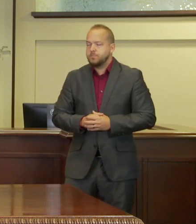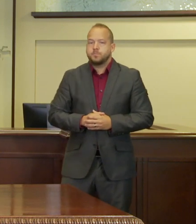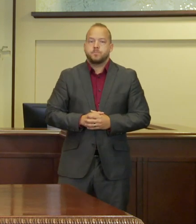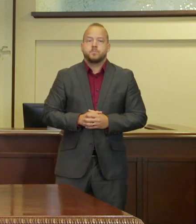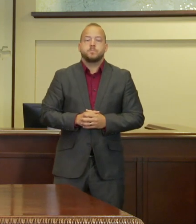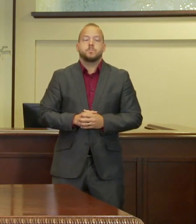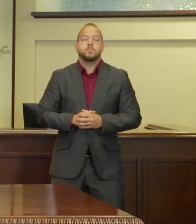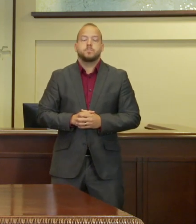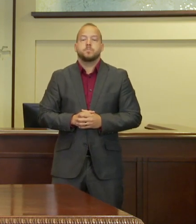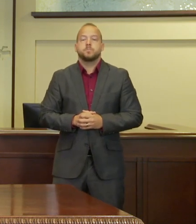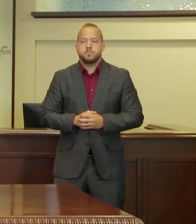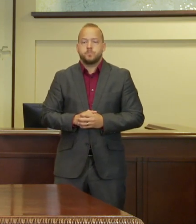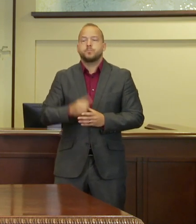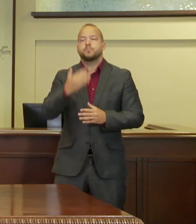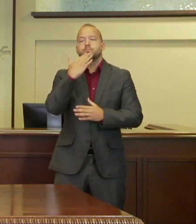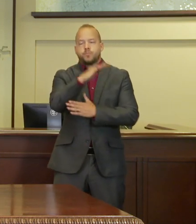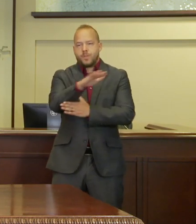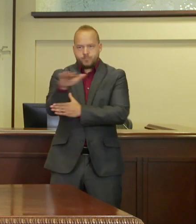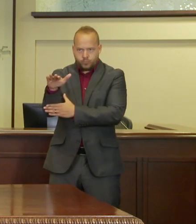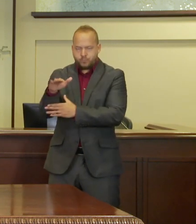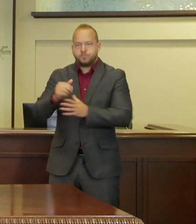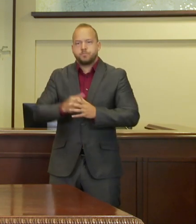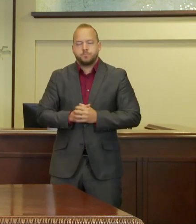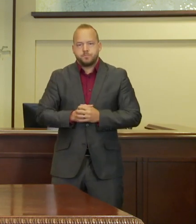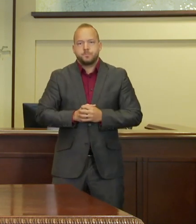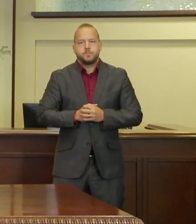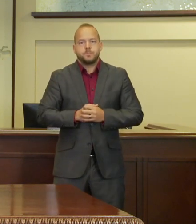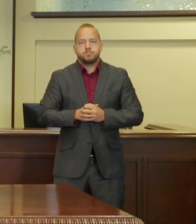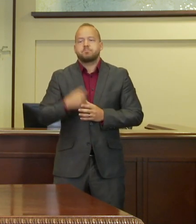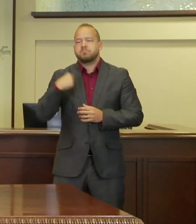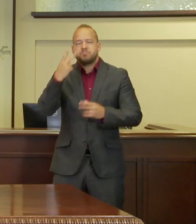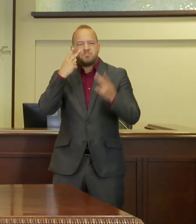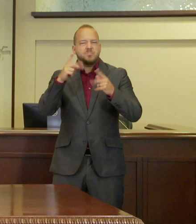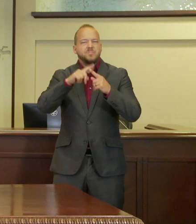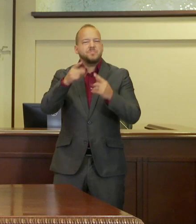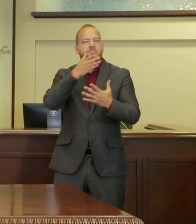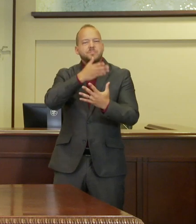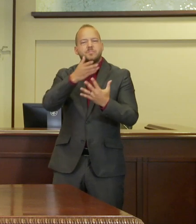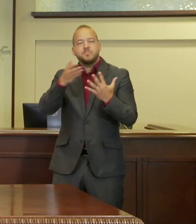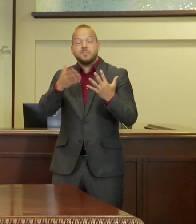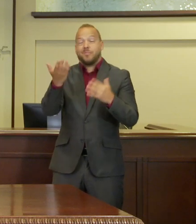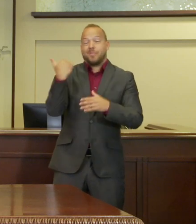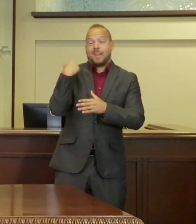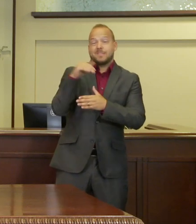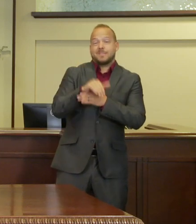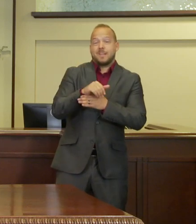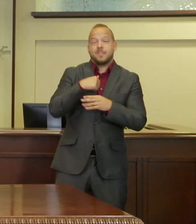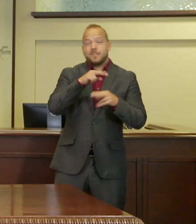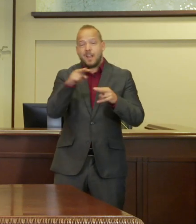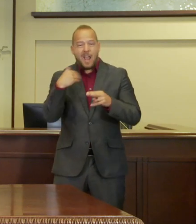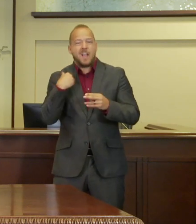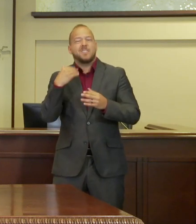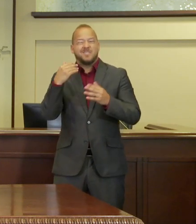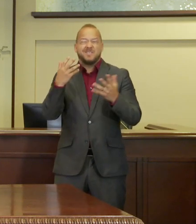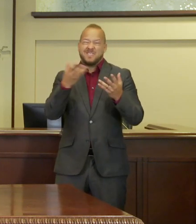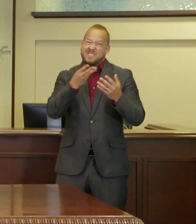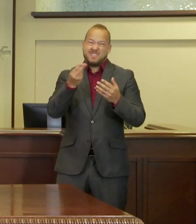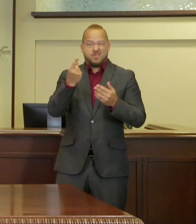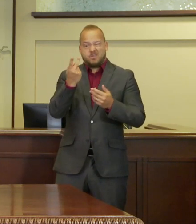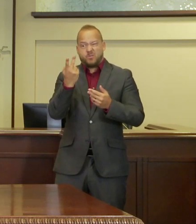afternoon. We've witnessed another night, last night, of several thousand people gathering and marching peacefully in downtown